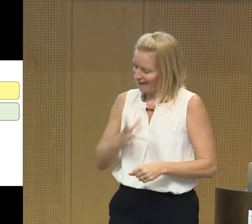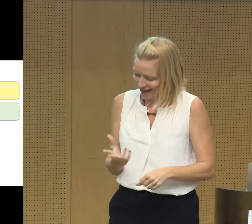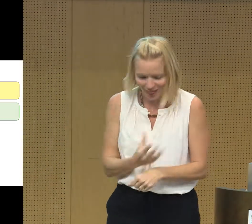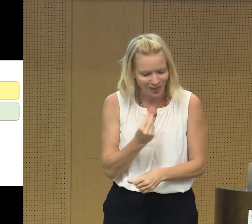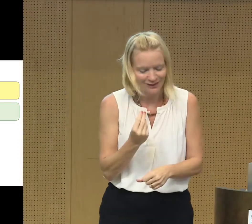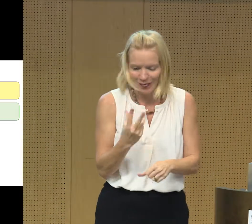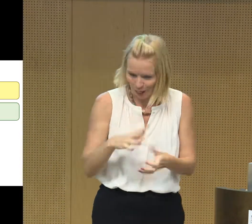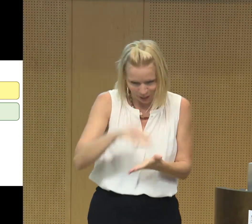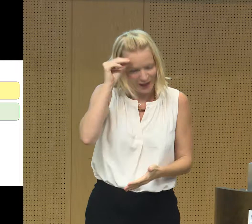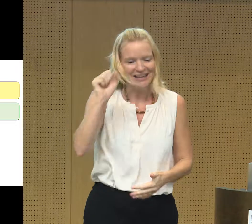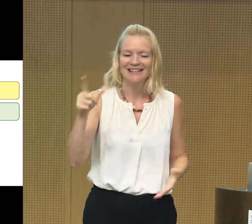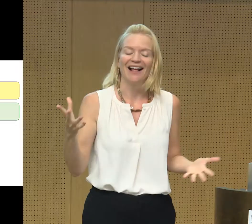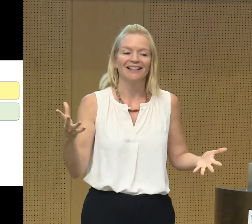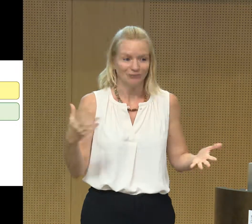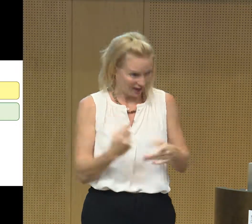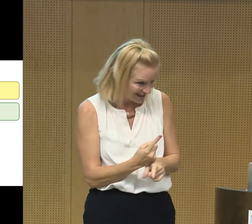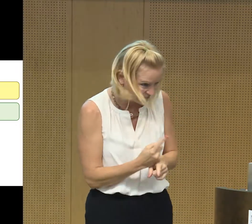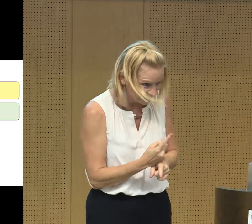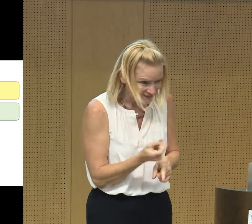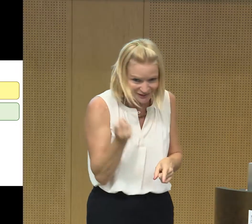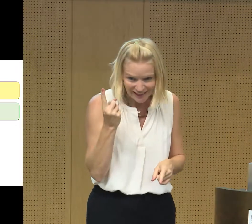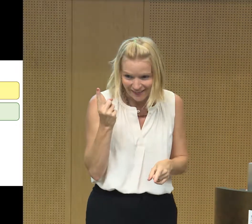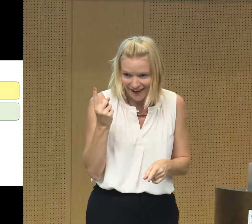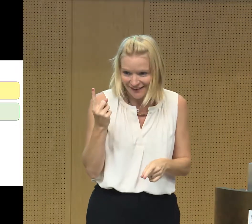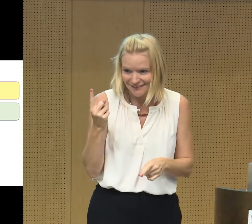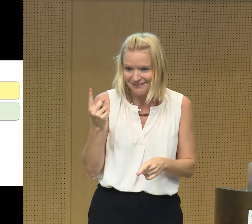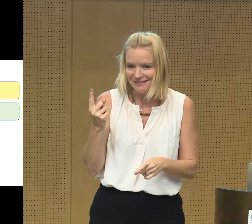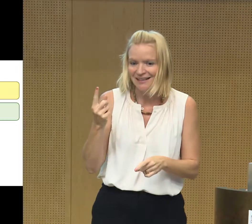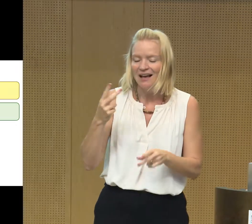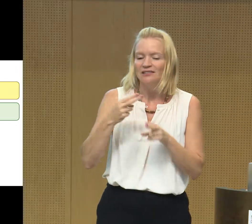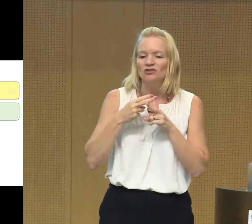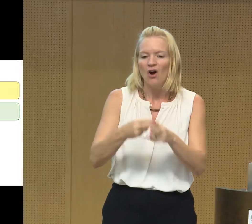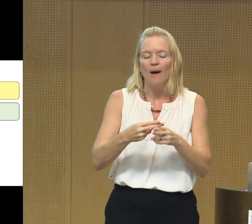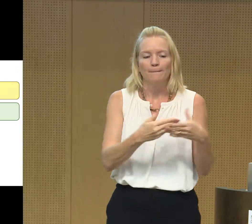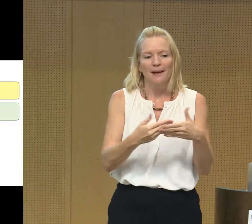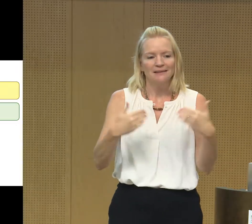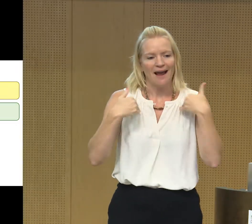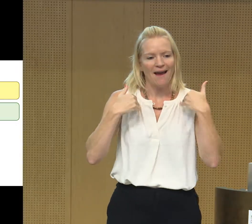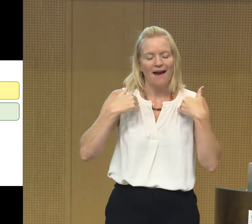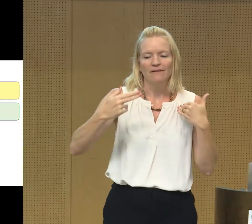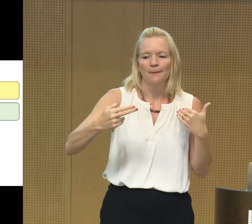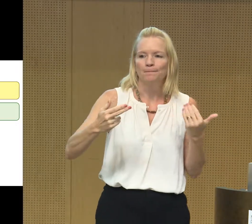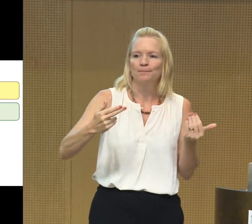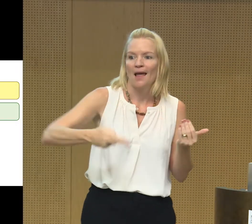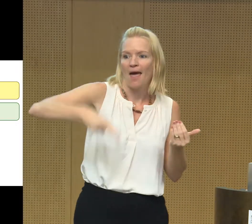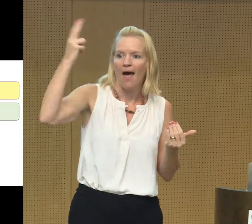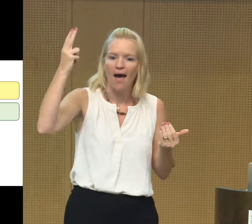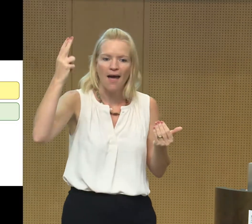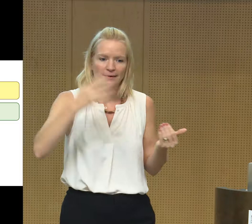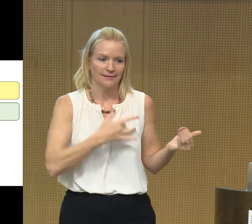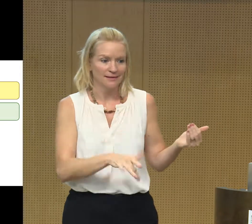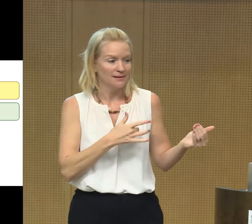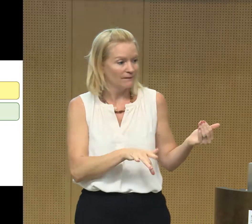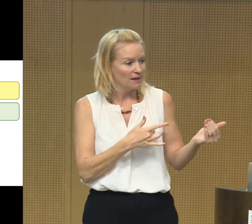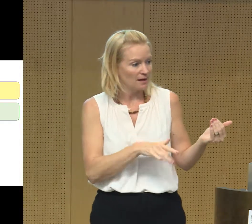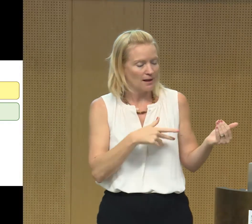languages. If your parents learn ASL, then the baby learns ASL, right? That's pretty clear for people. Because babies have